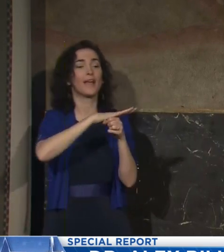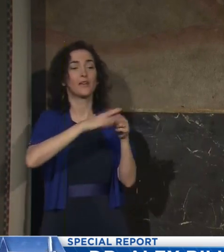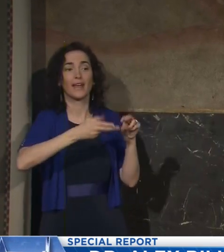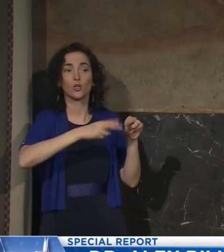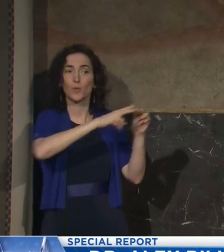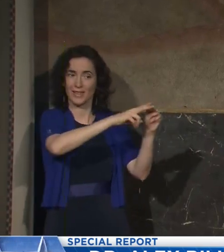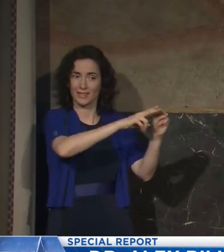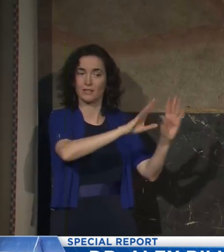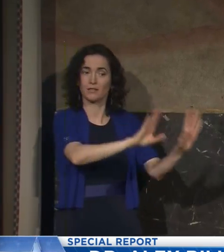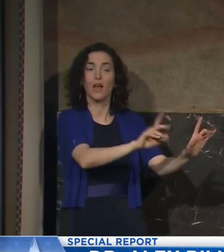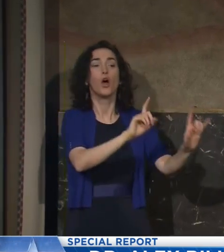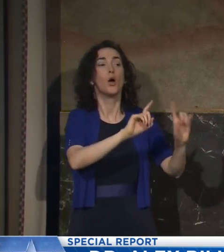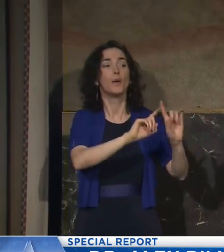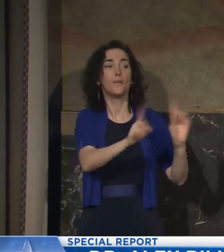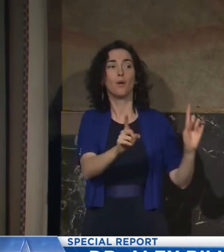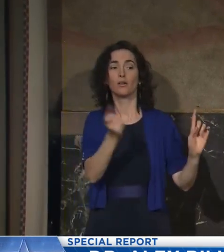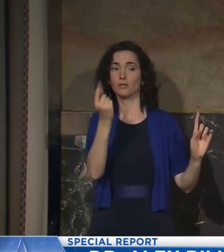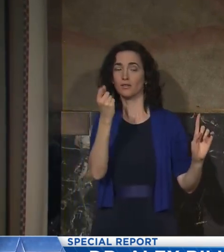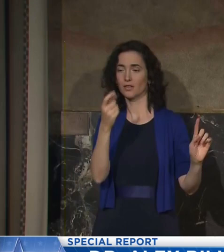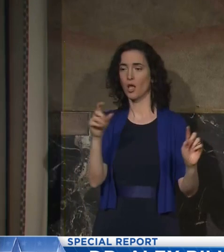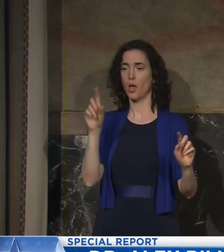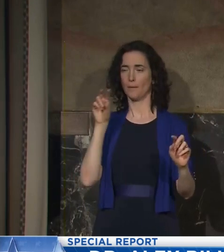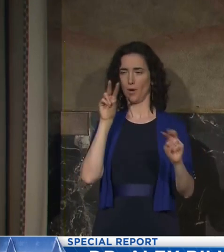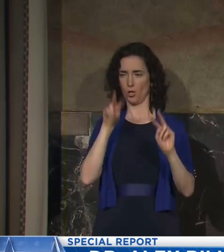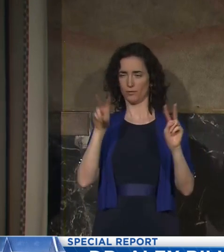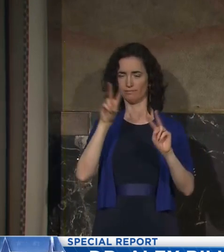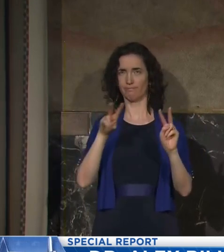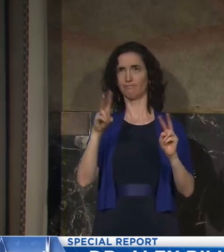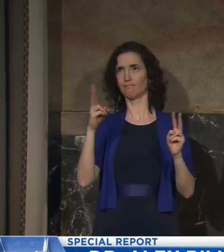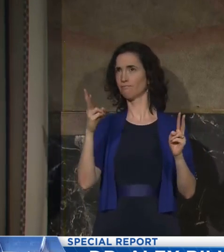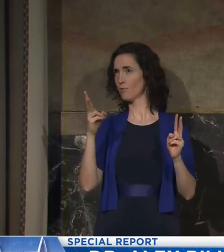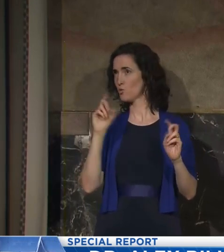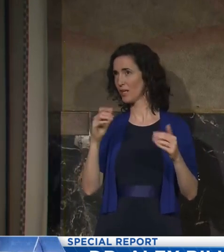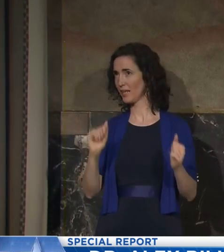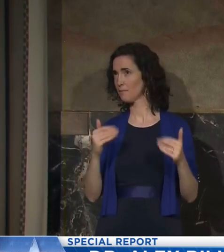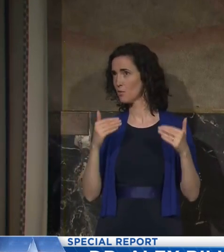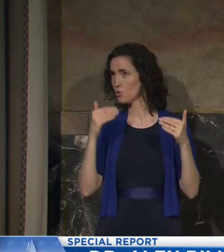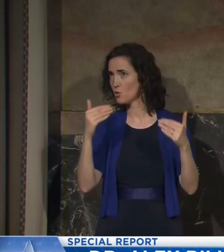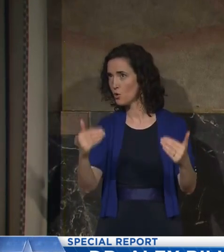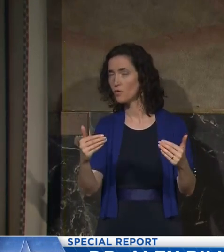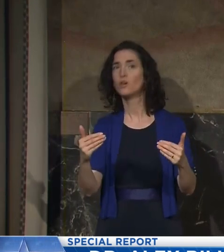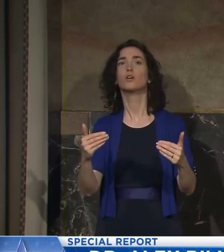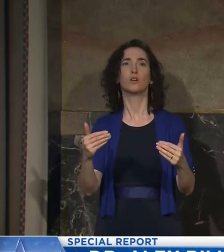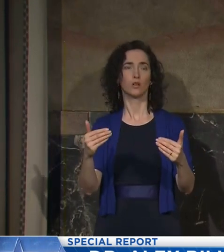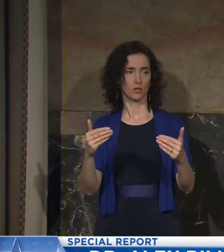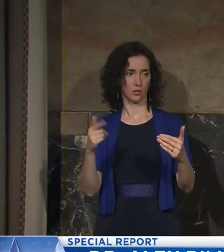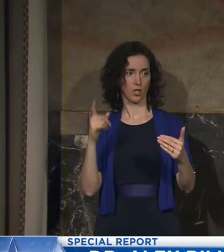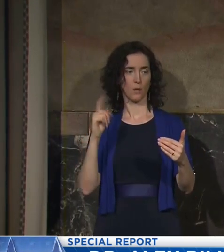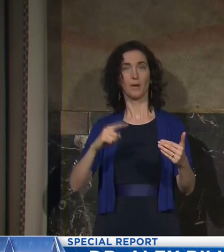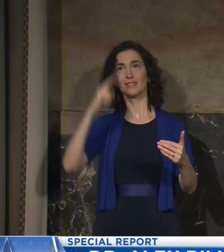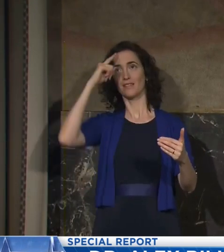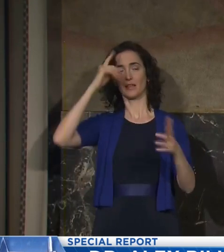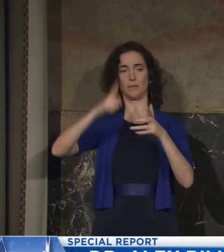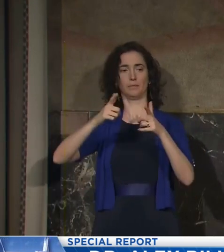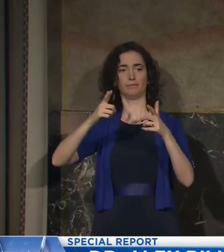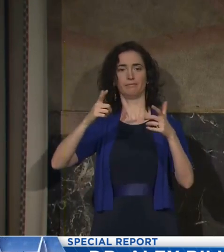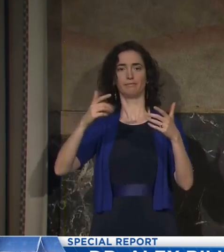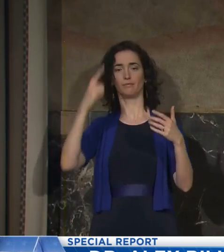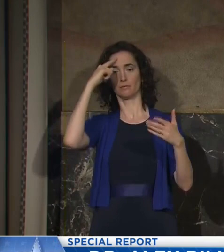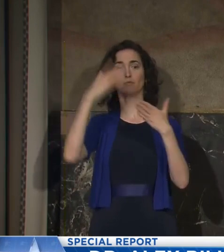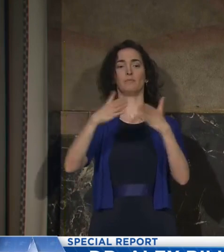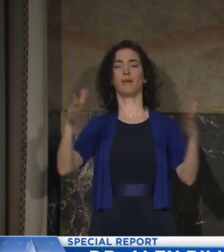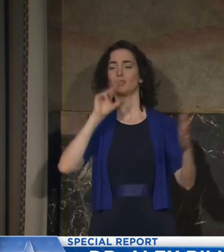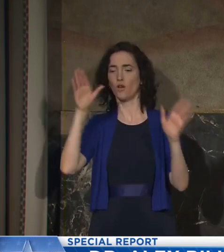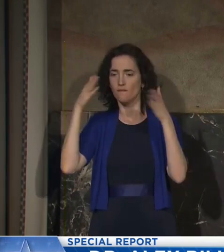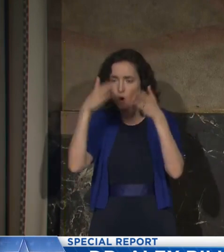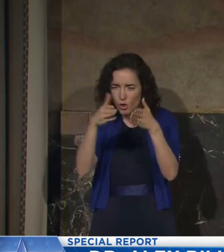think, though, when you then have to assess what does that mean for moving forward, we have to look at that in a bigger context. And I think we've had